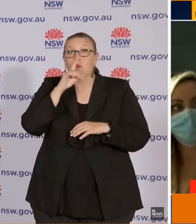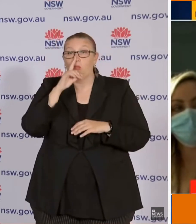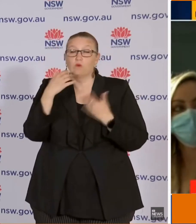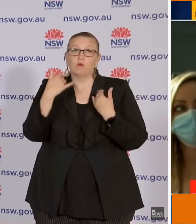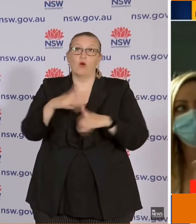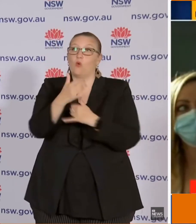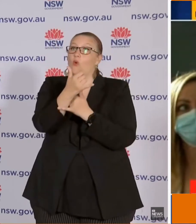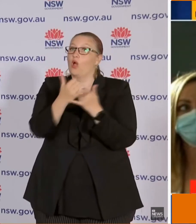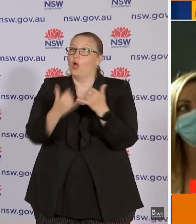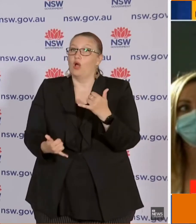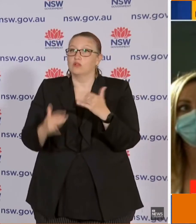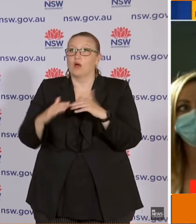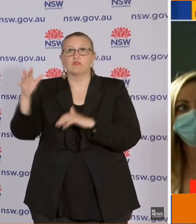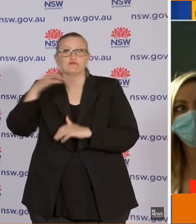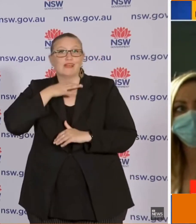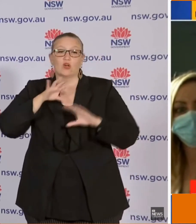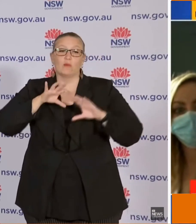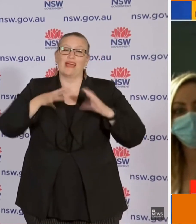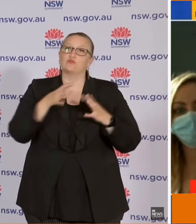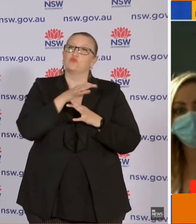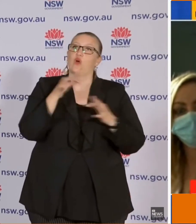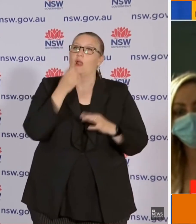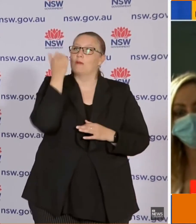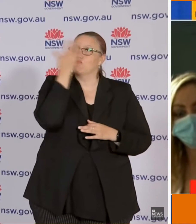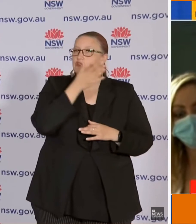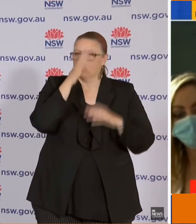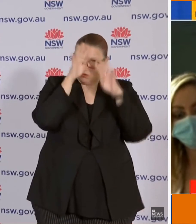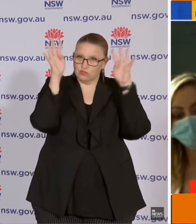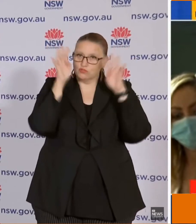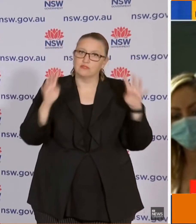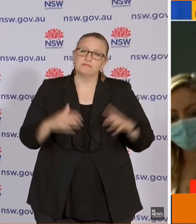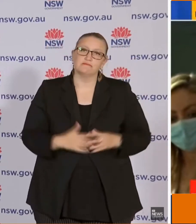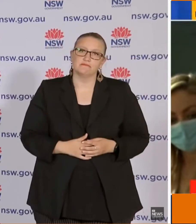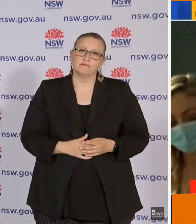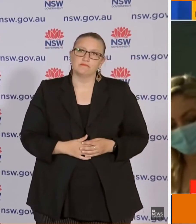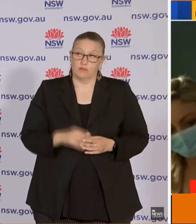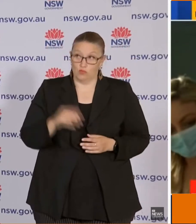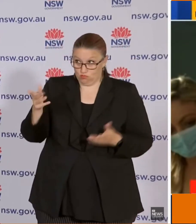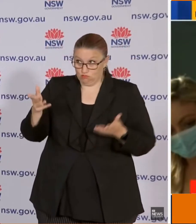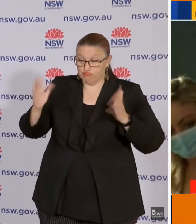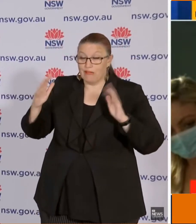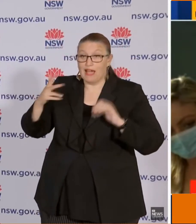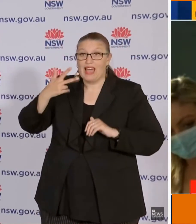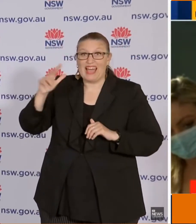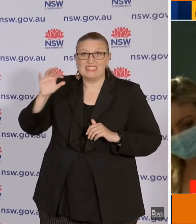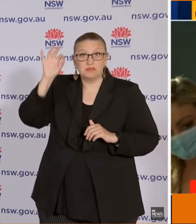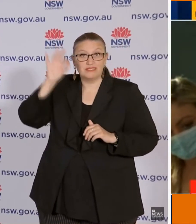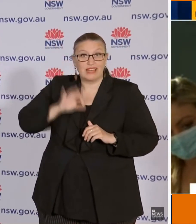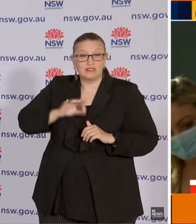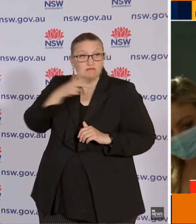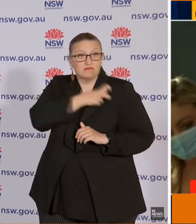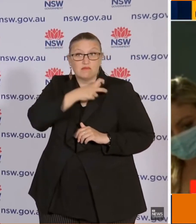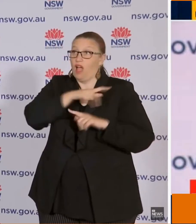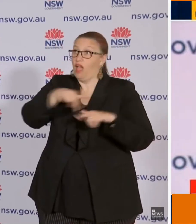comfortable opening up at 70 and 80% if vaccination rates in vulnerable communities like Aboriginal communities aren't near that